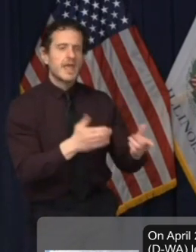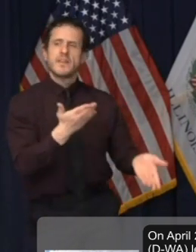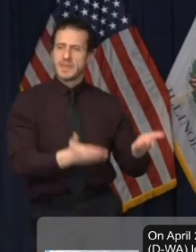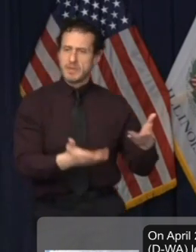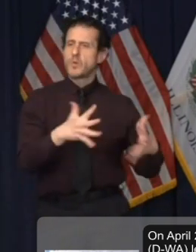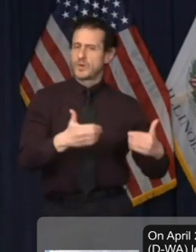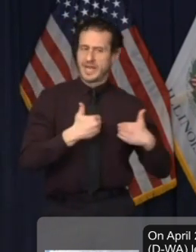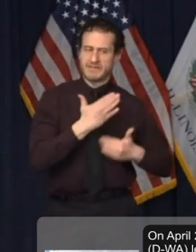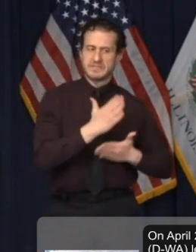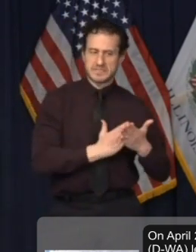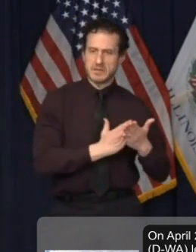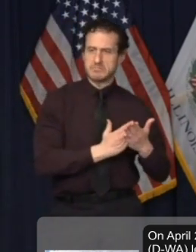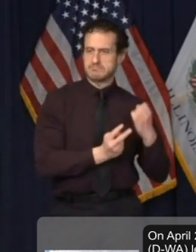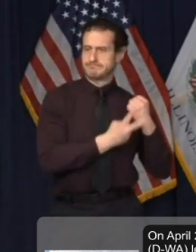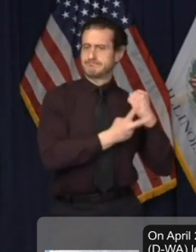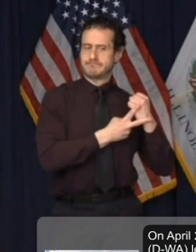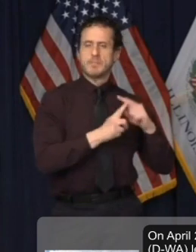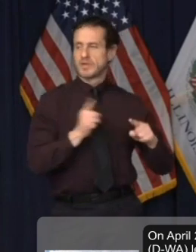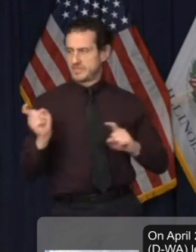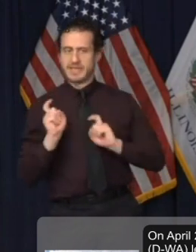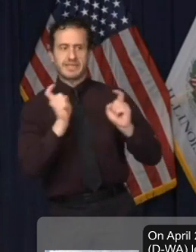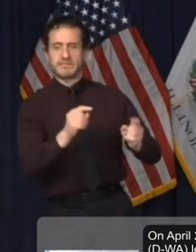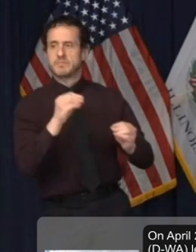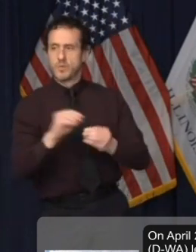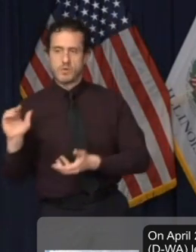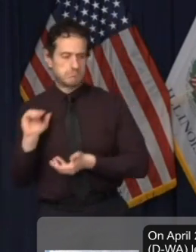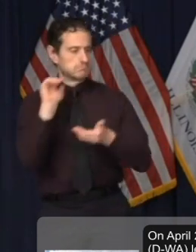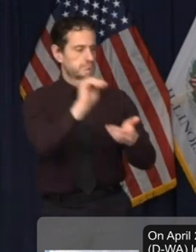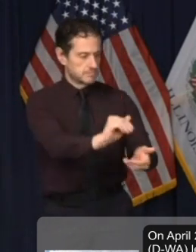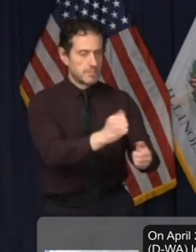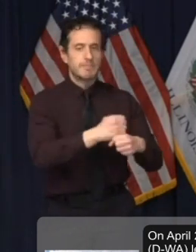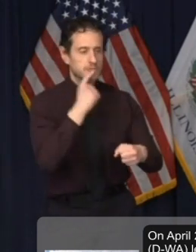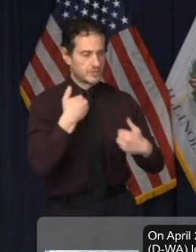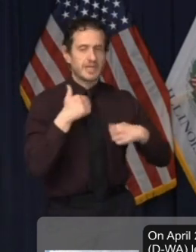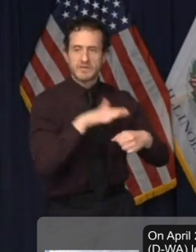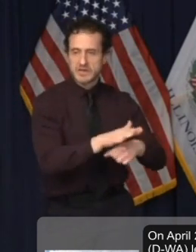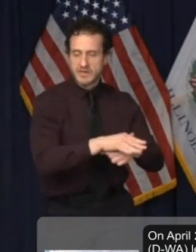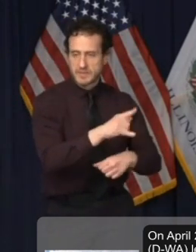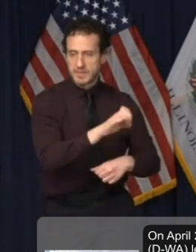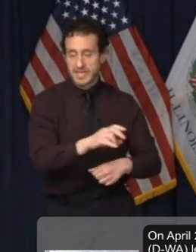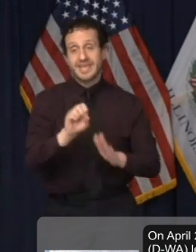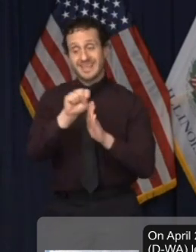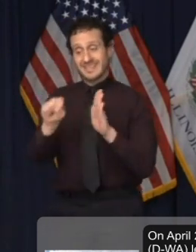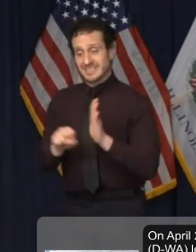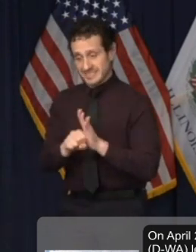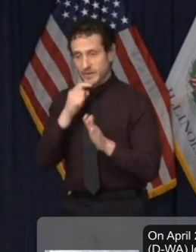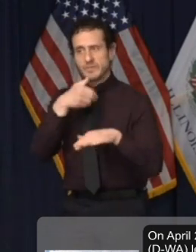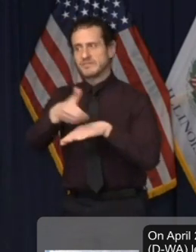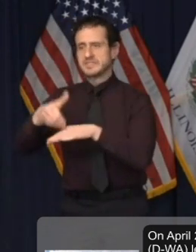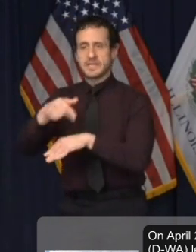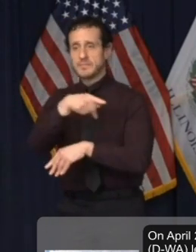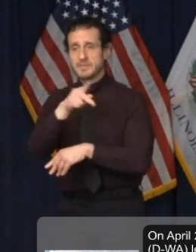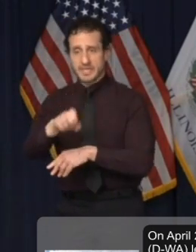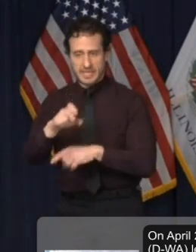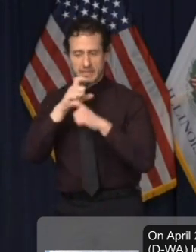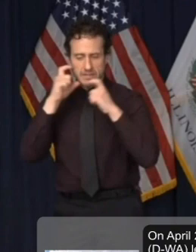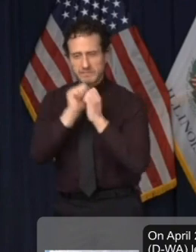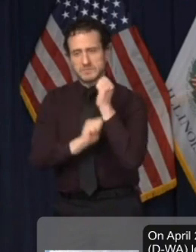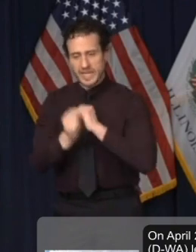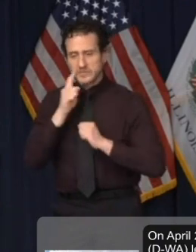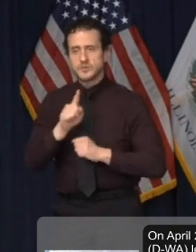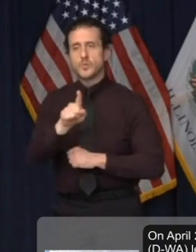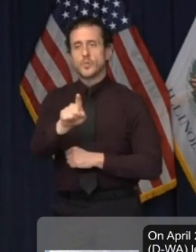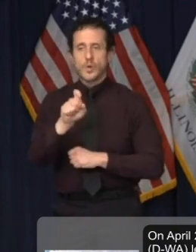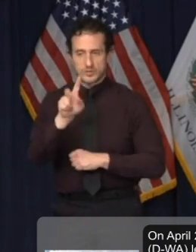procure on their own. The state has now provided PPE to all 102 counties and made clear to local